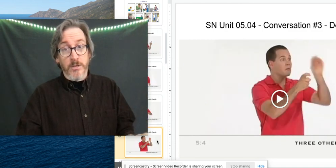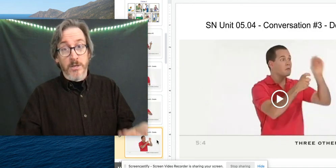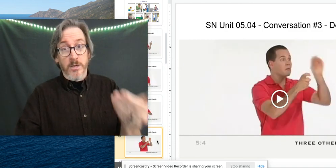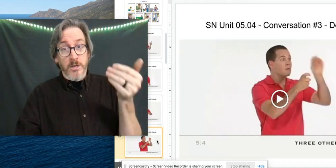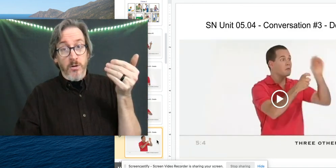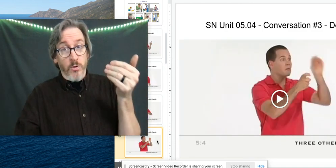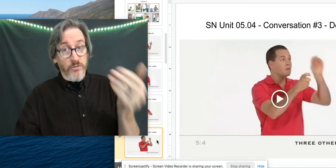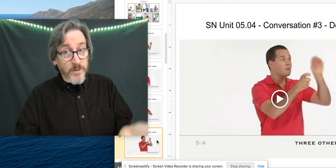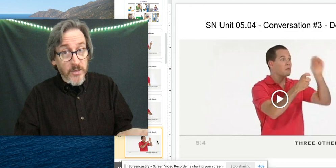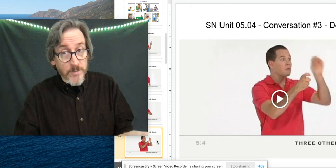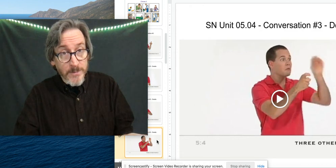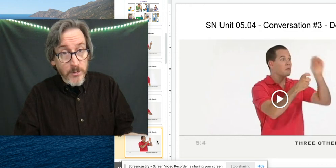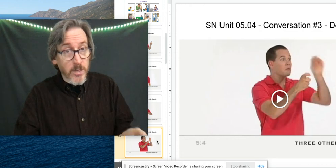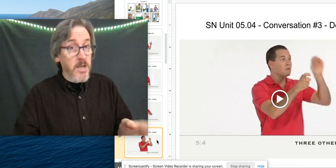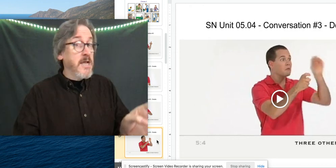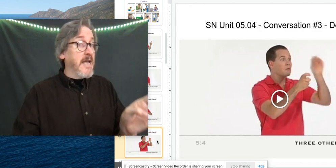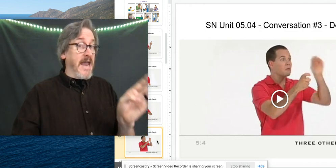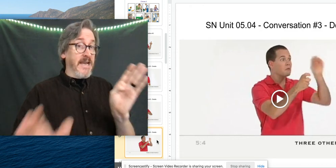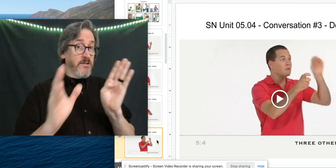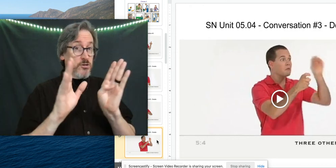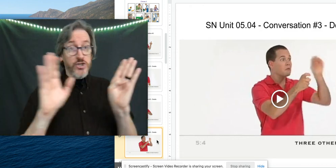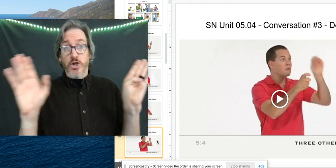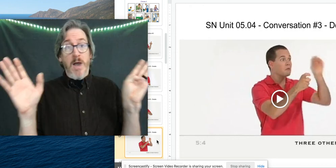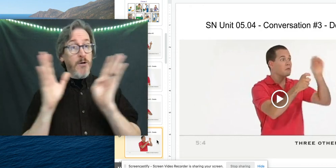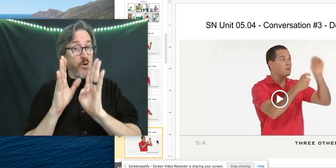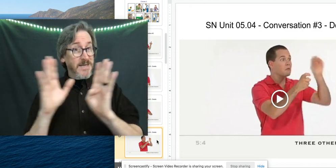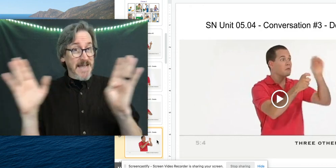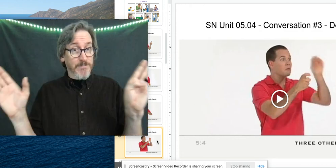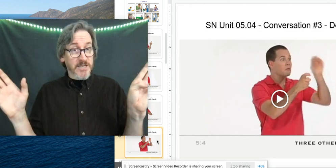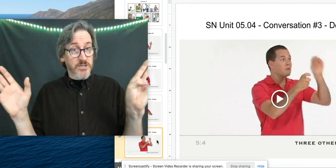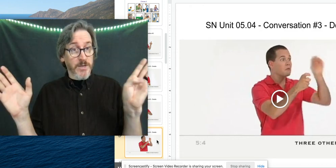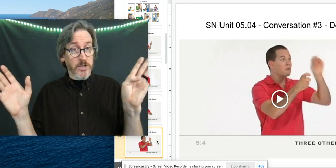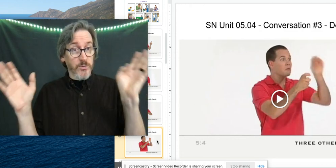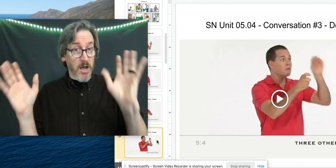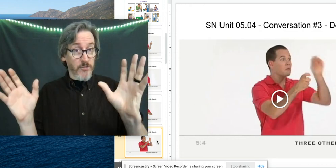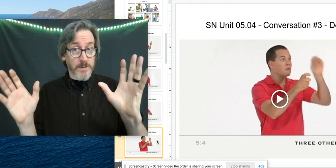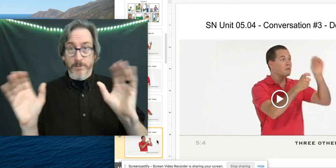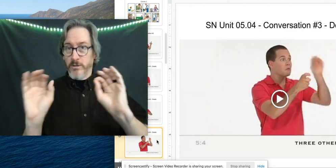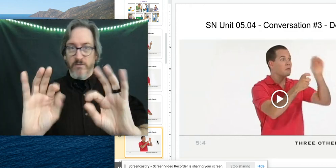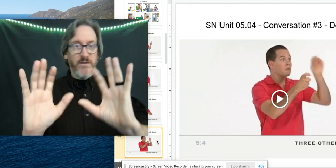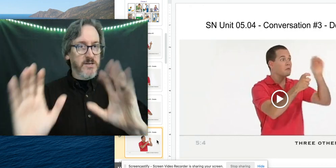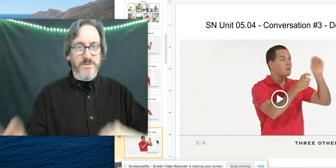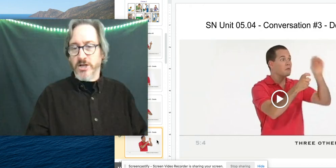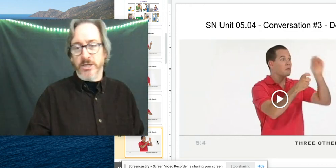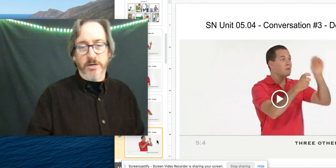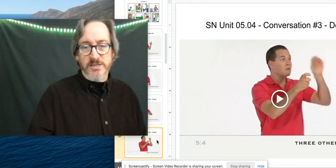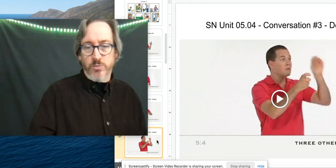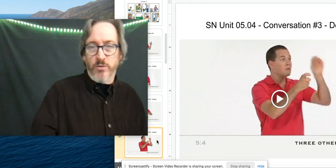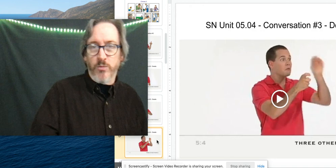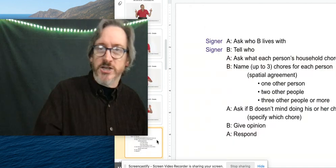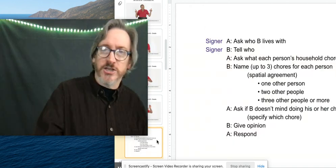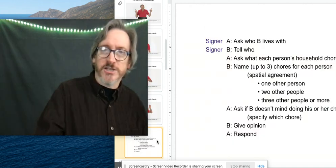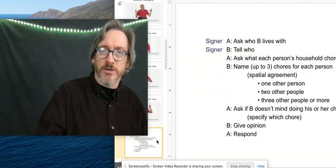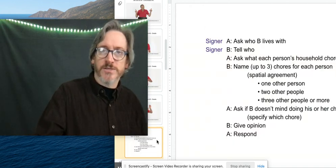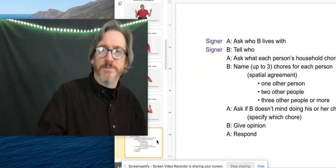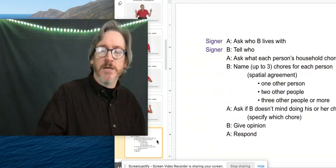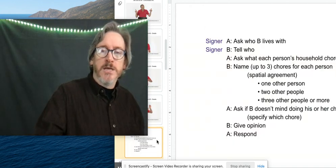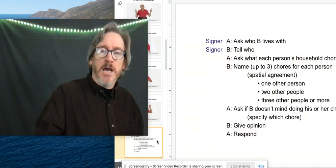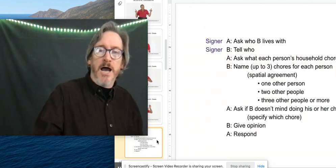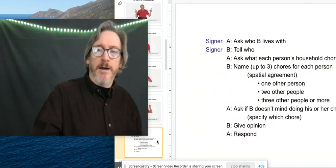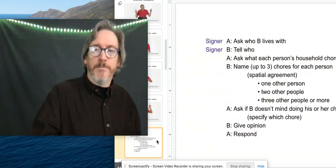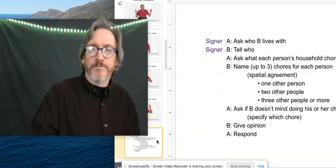people, or 3 other people, and they'll just show how you adapt it to include other people. The videos are very clear. It's worth watching just